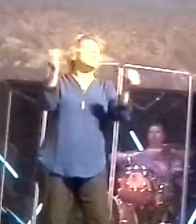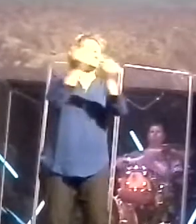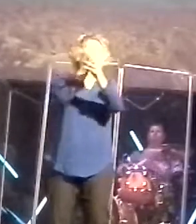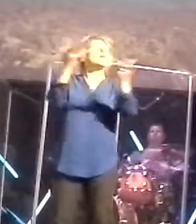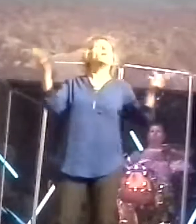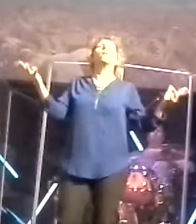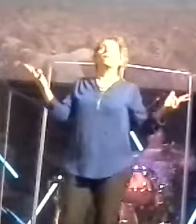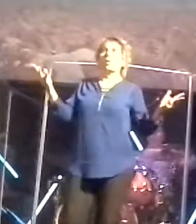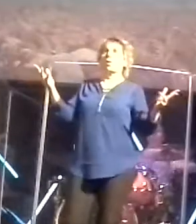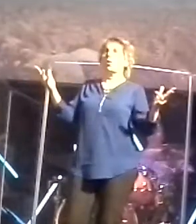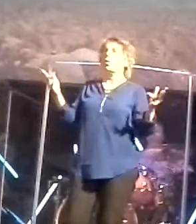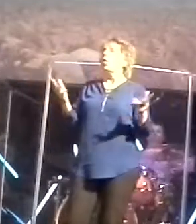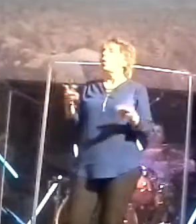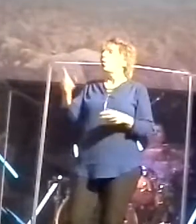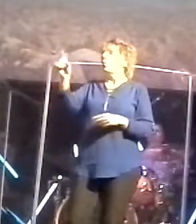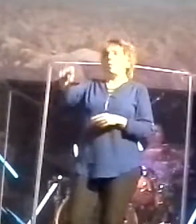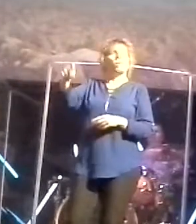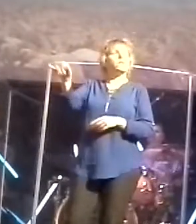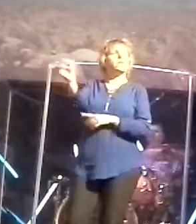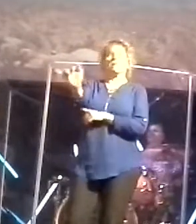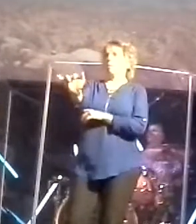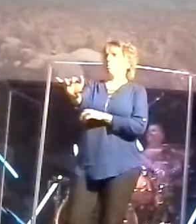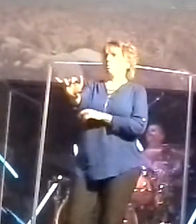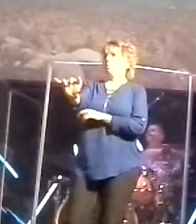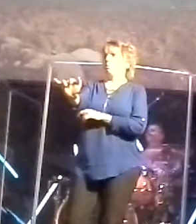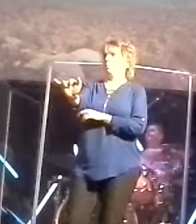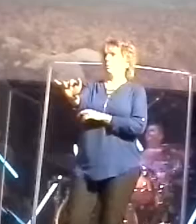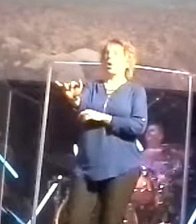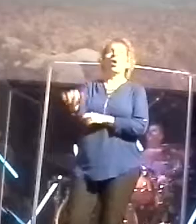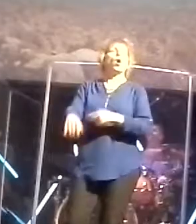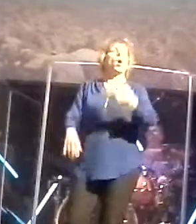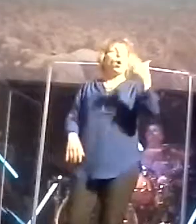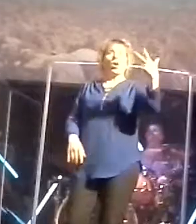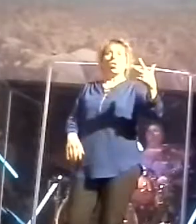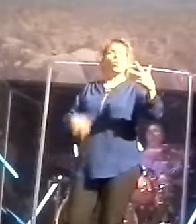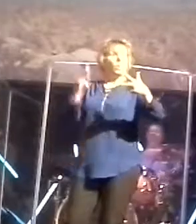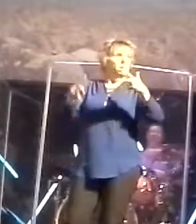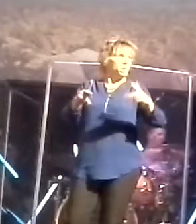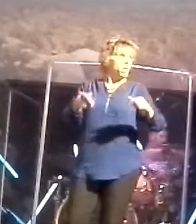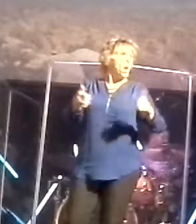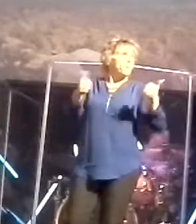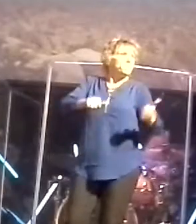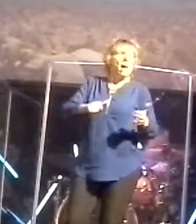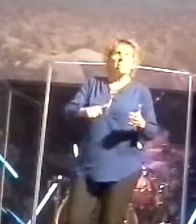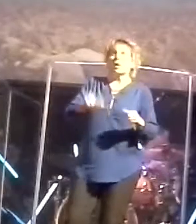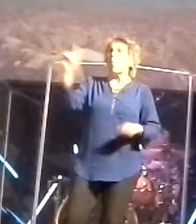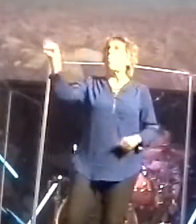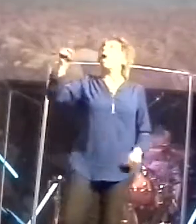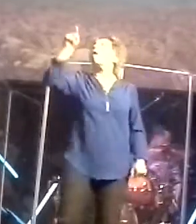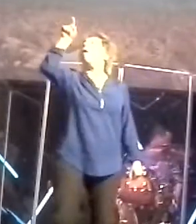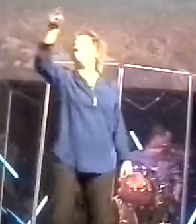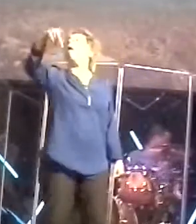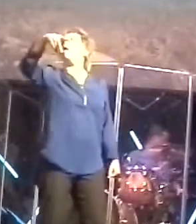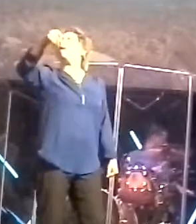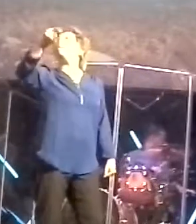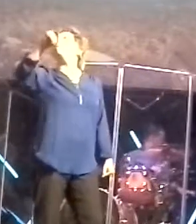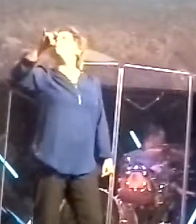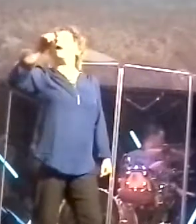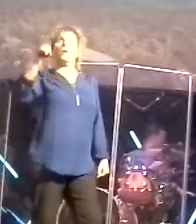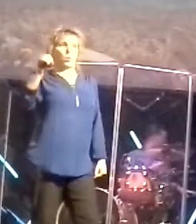about, and what you need as well. Now, right now, we have three people who are being baptized right on the patio, right after this